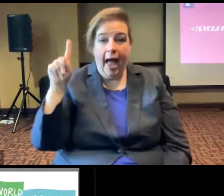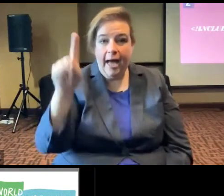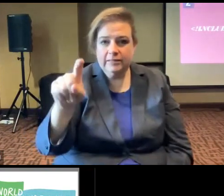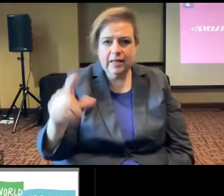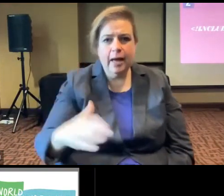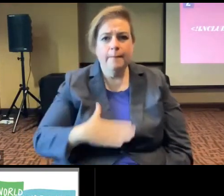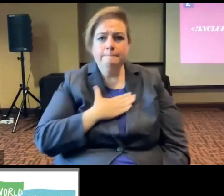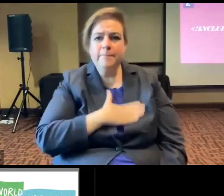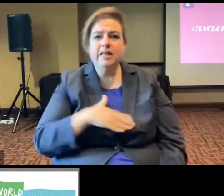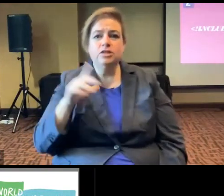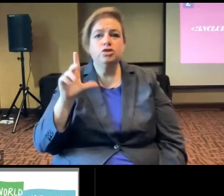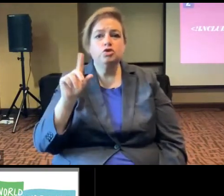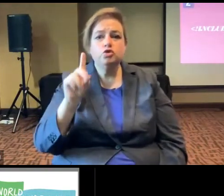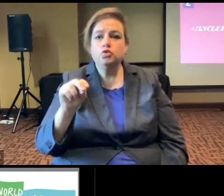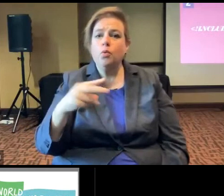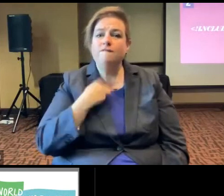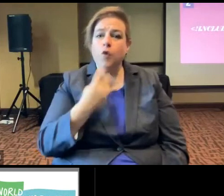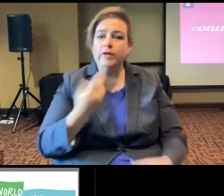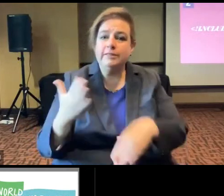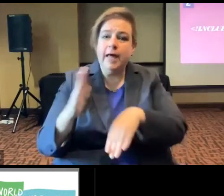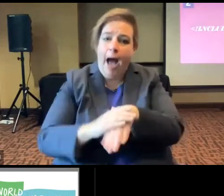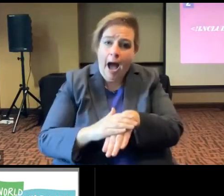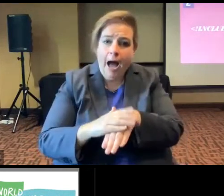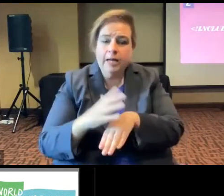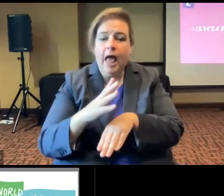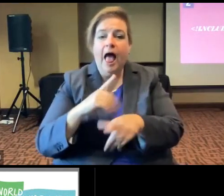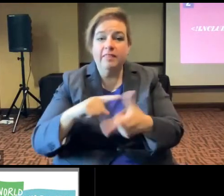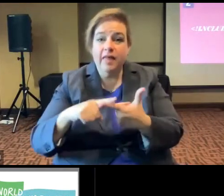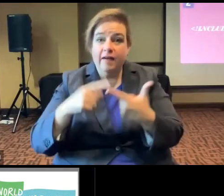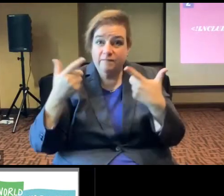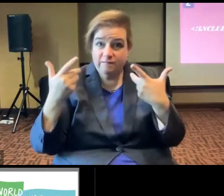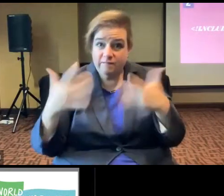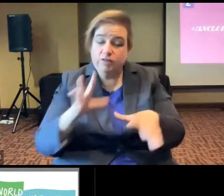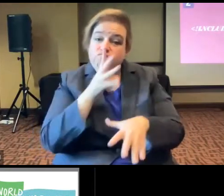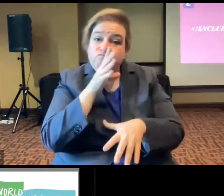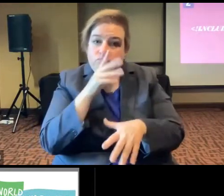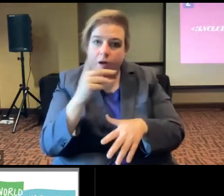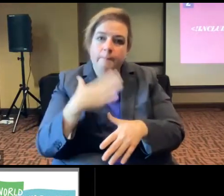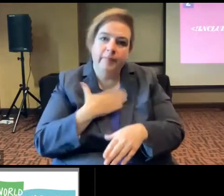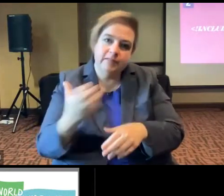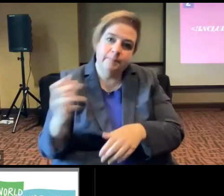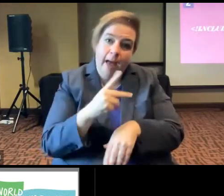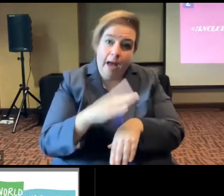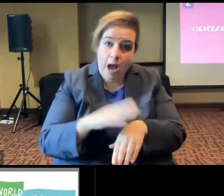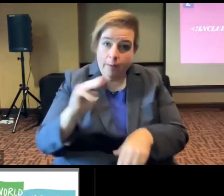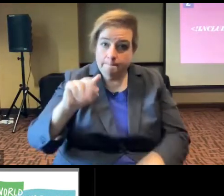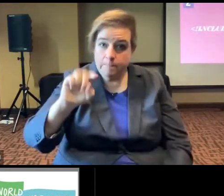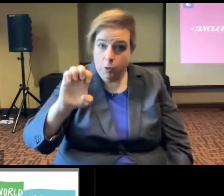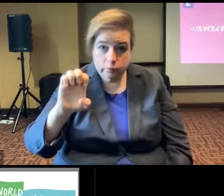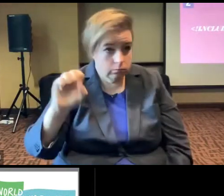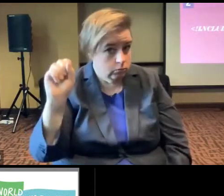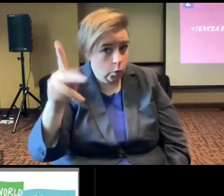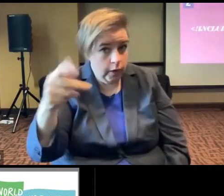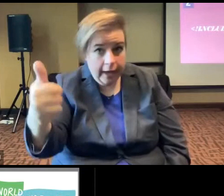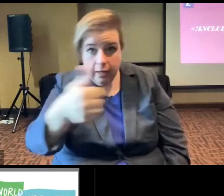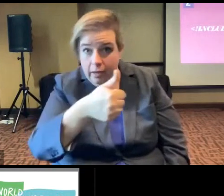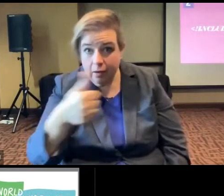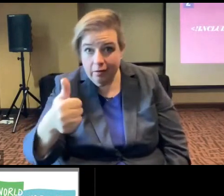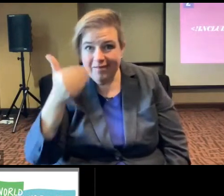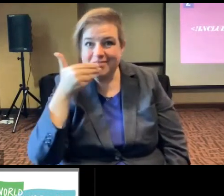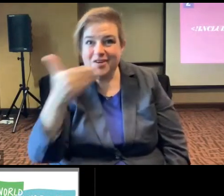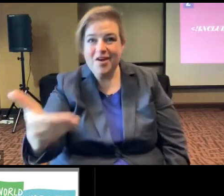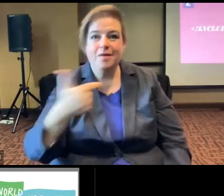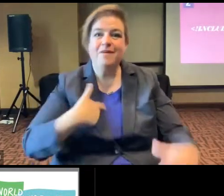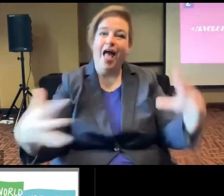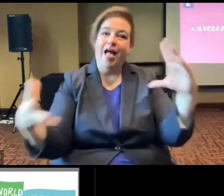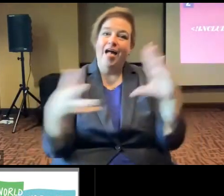all means, please unmute yourself and then mute back, if that's okay, all right? Everybody good with that? All right, without